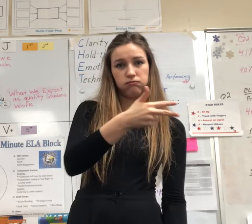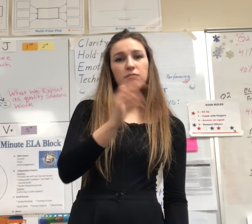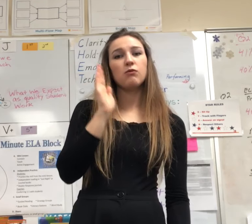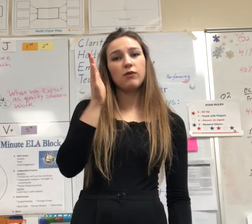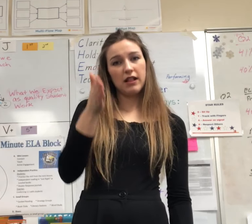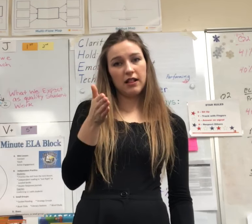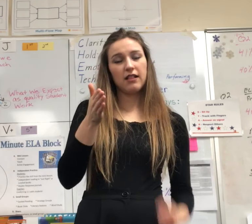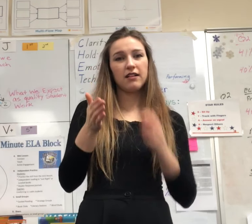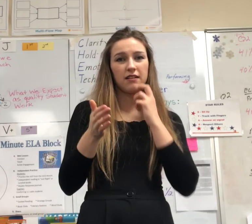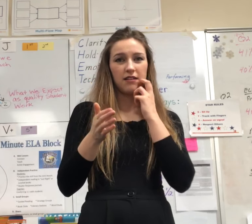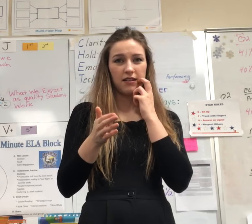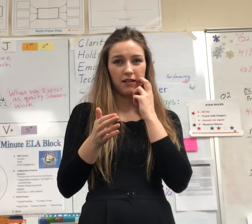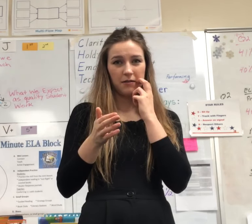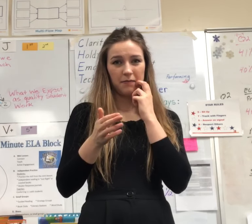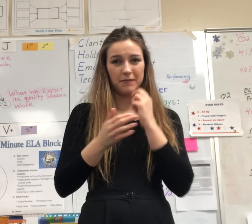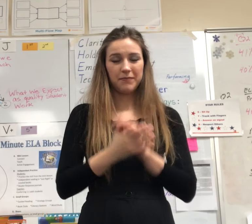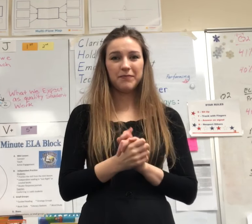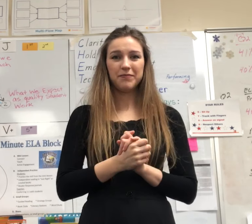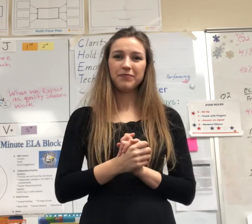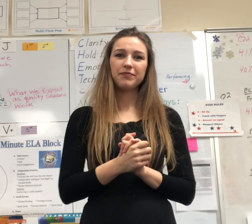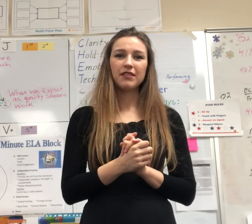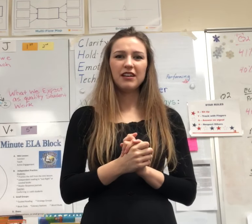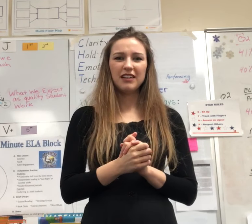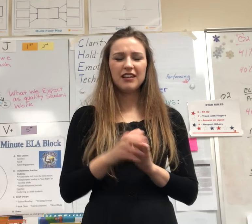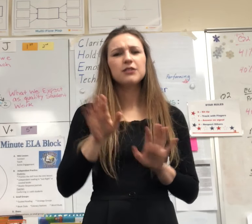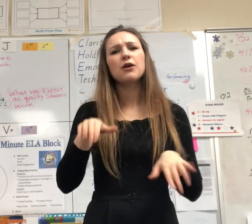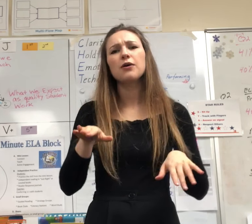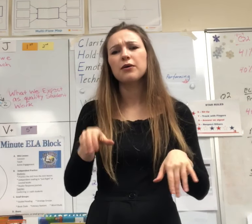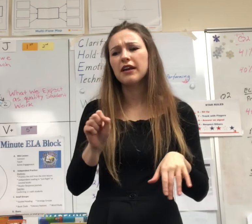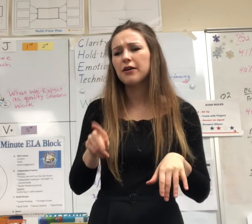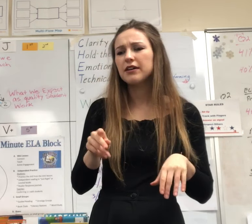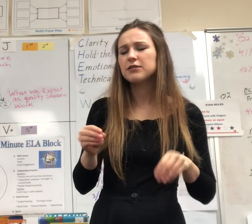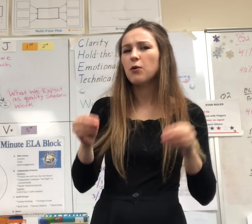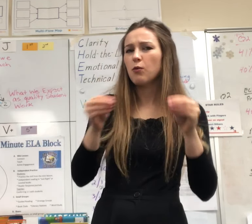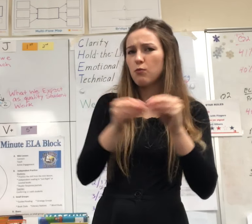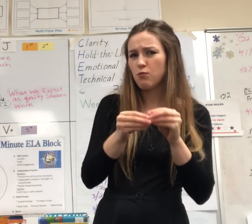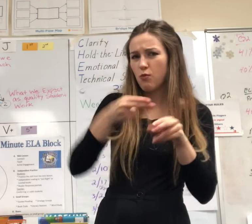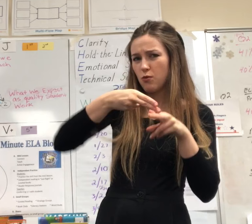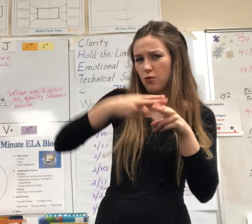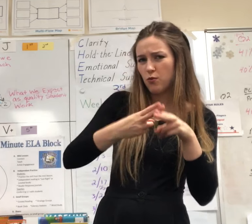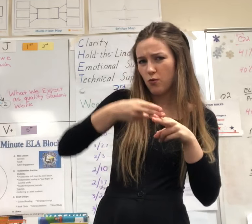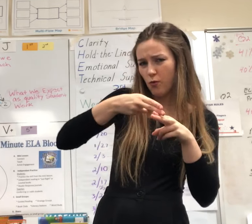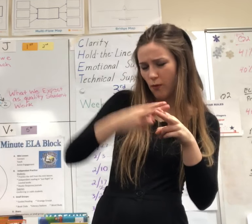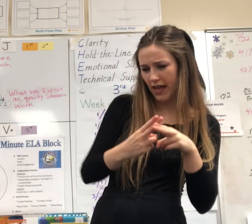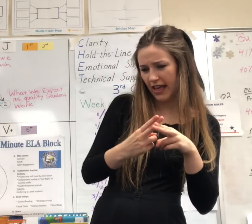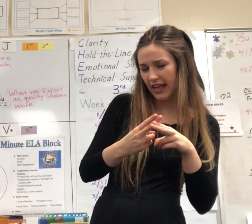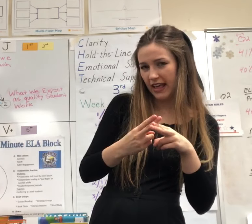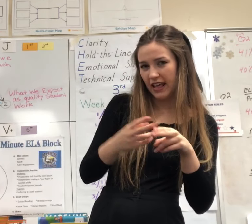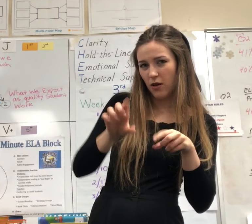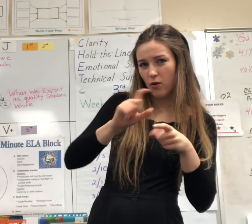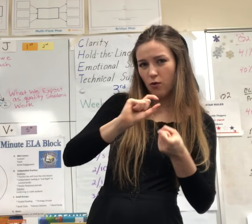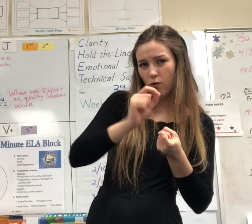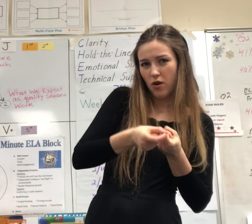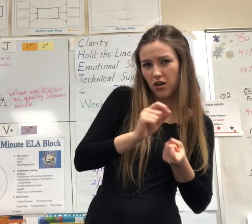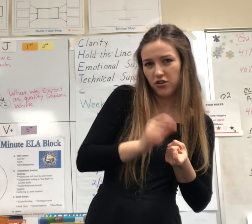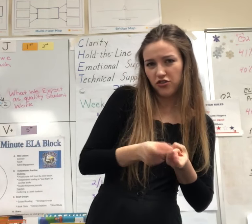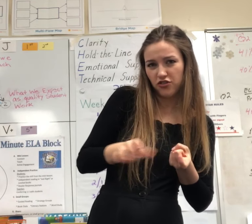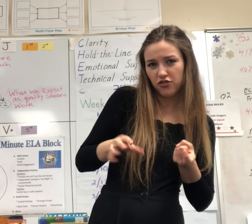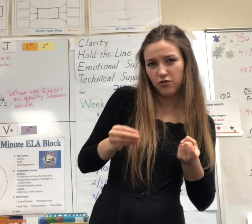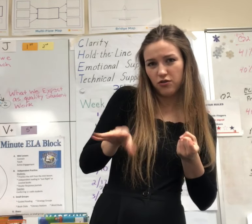going to happen? The more weight I put on there, how's that going to change the motion of the vehicle? The more weight, the more